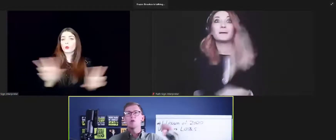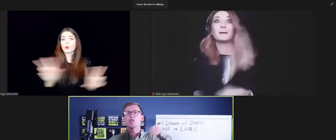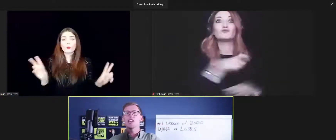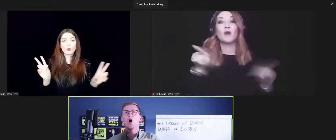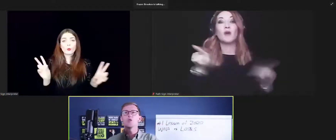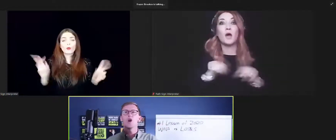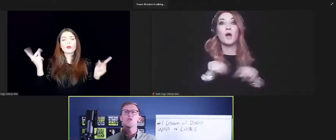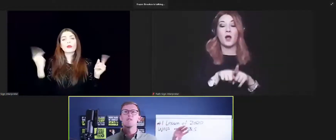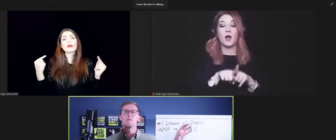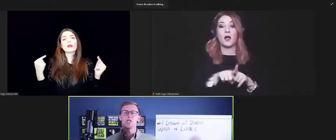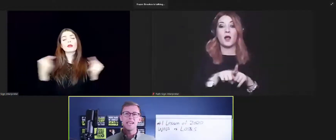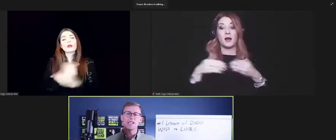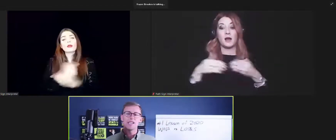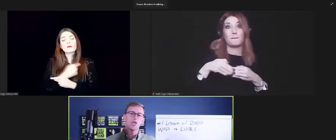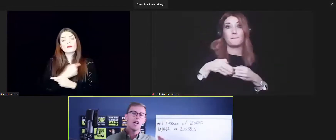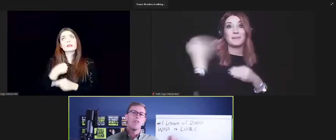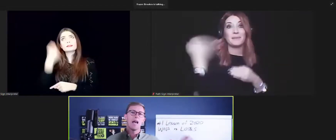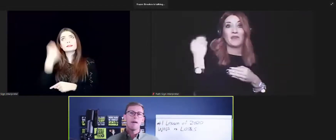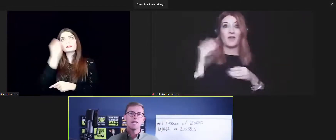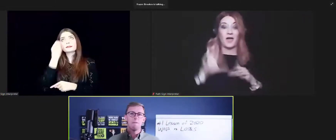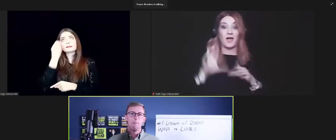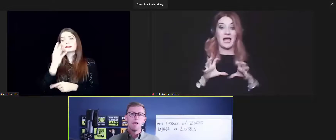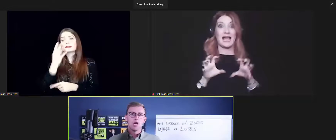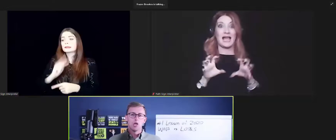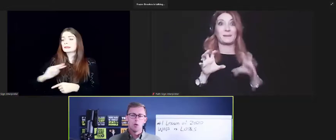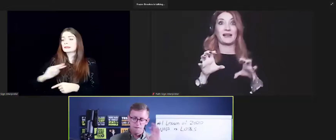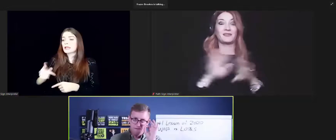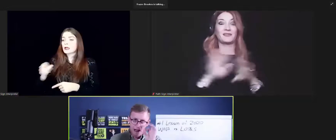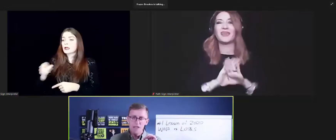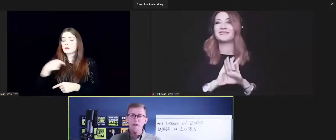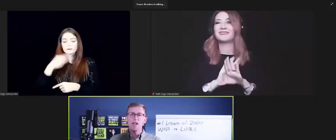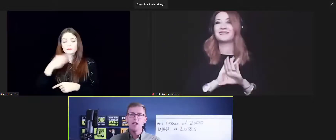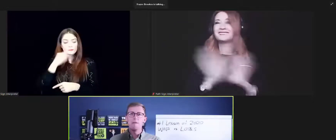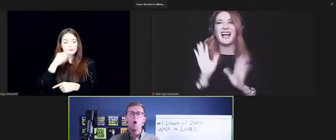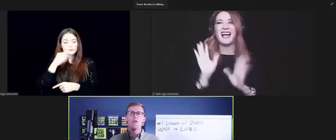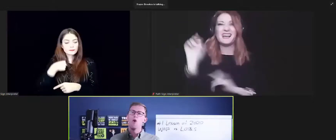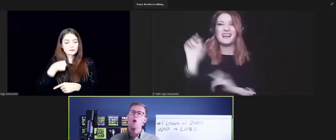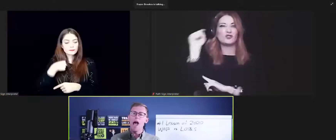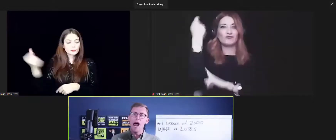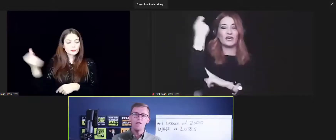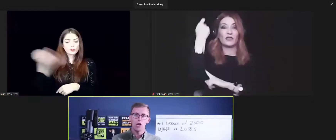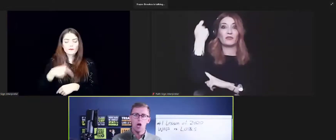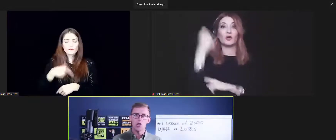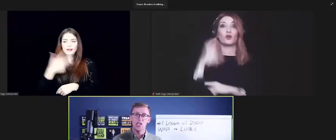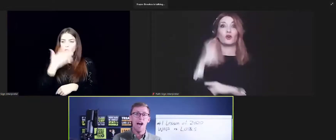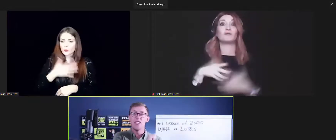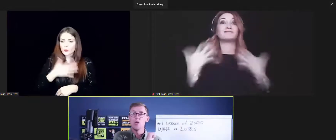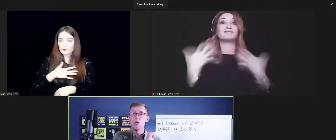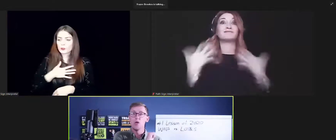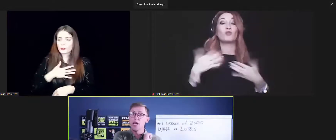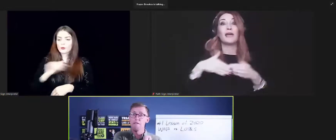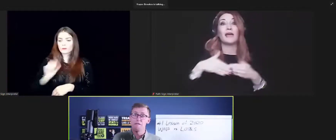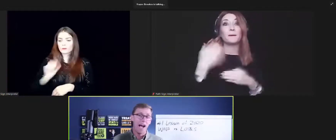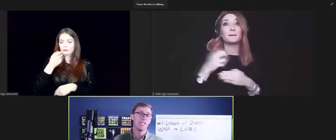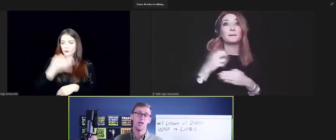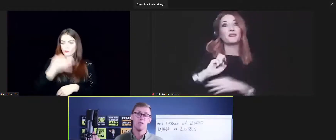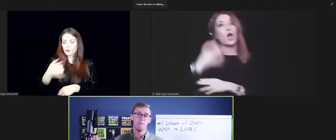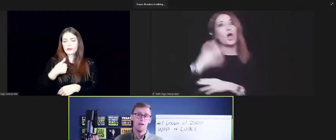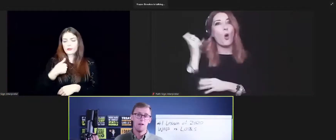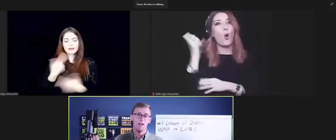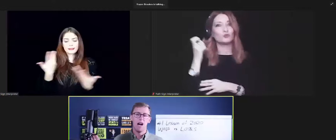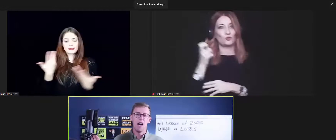was still holding on to the mistakes that I'd made. So it's very, very important that you're aware of your losses and then you set fire to